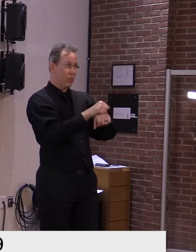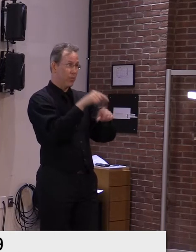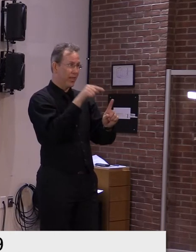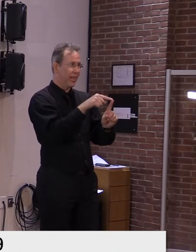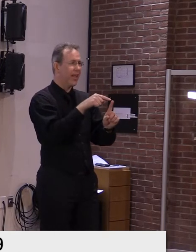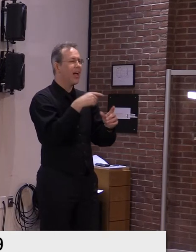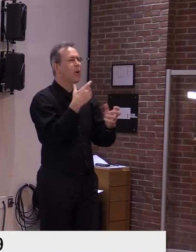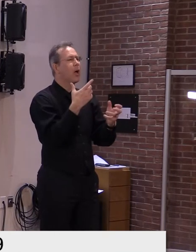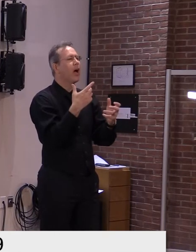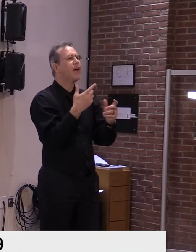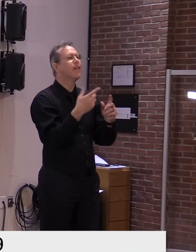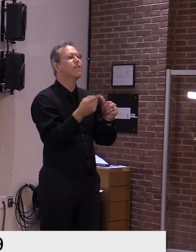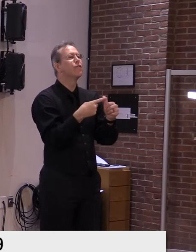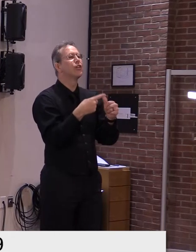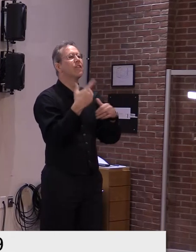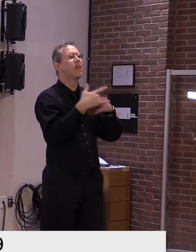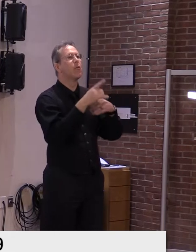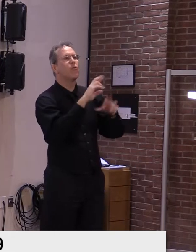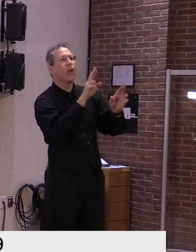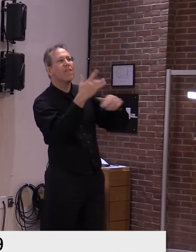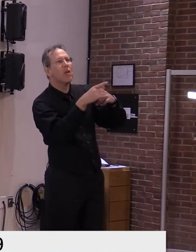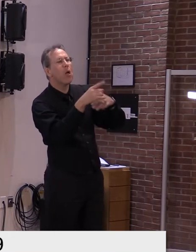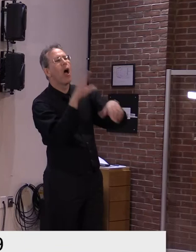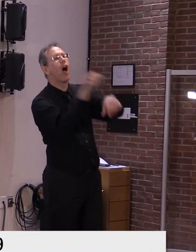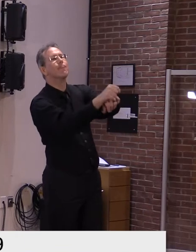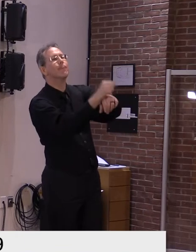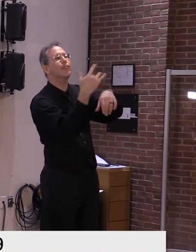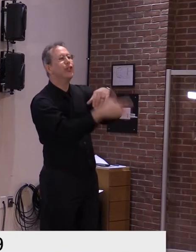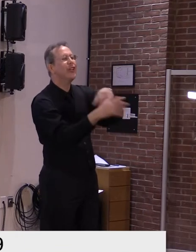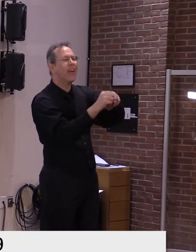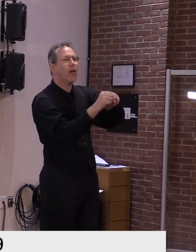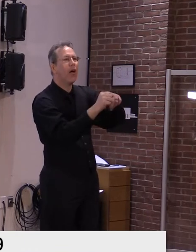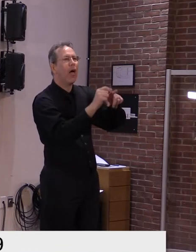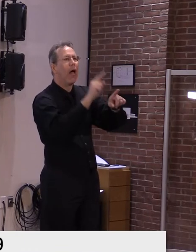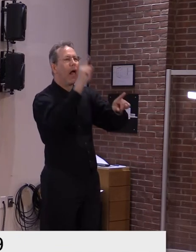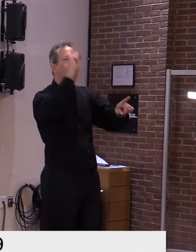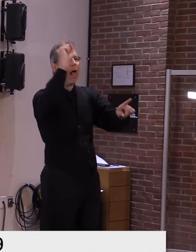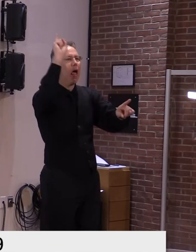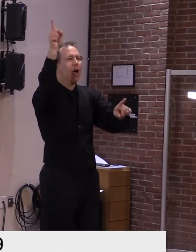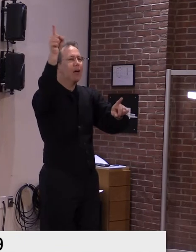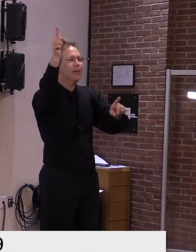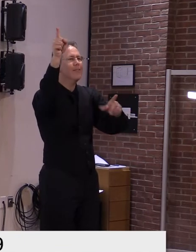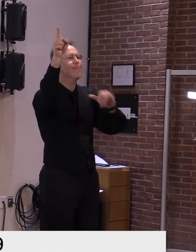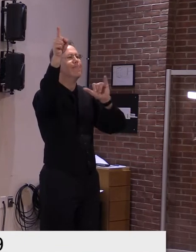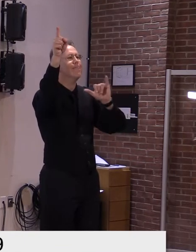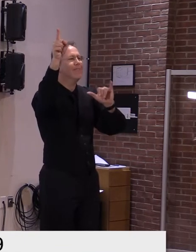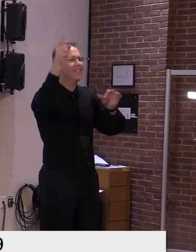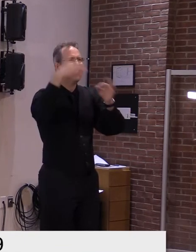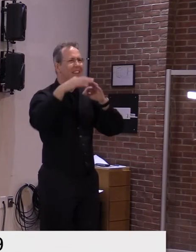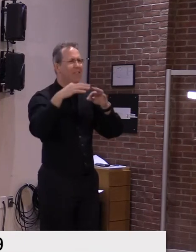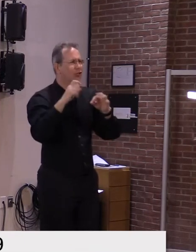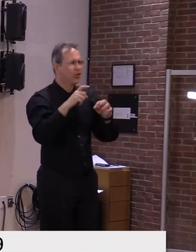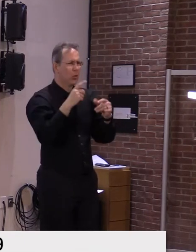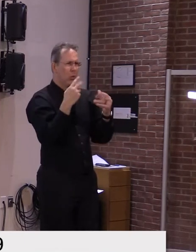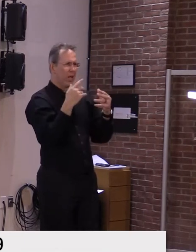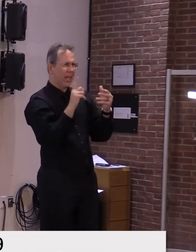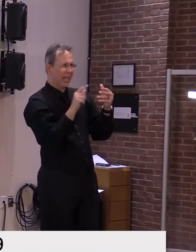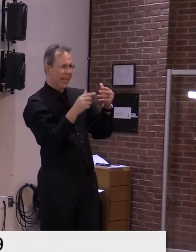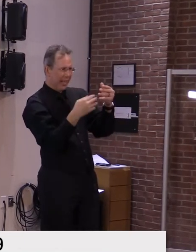appointment, and the first available appointment may be in Island Pond. If they just waited a week or so, they probably would